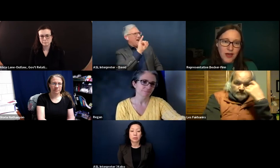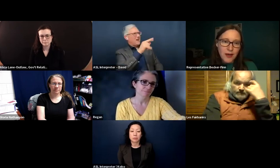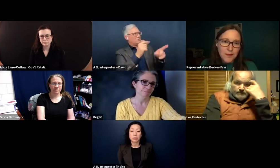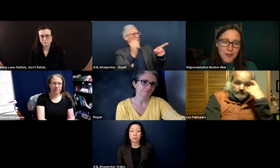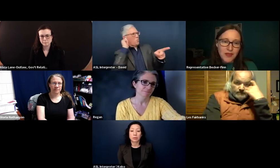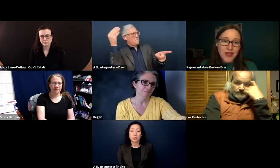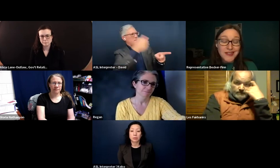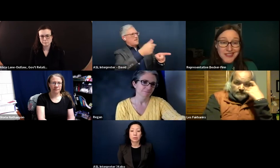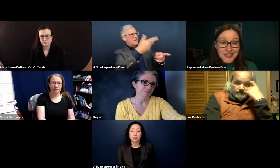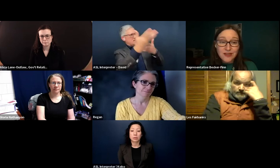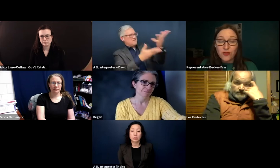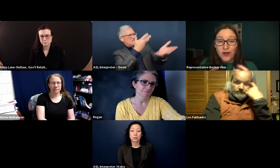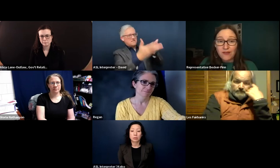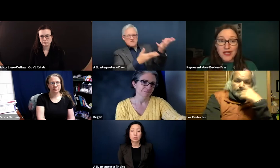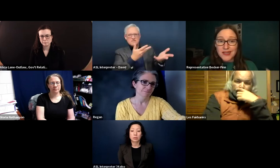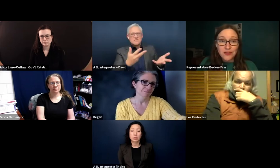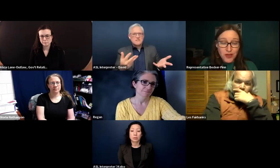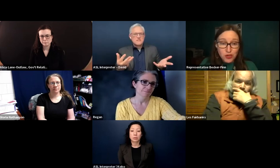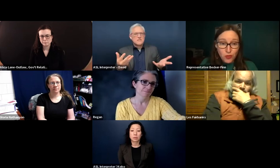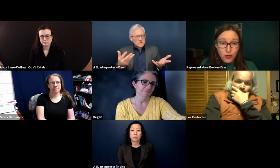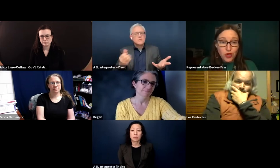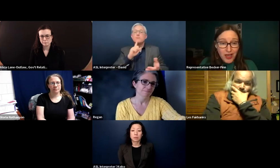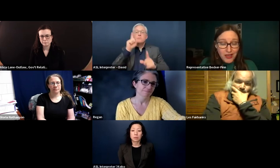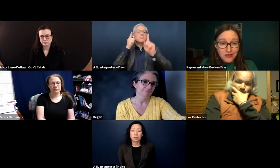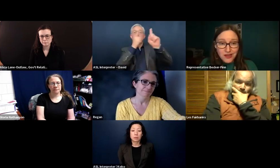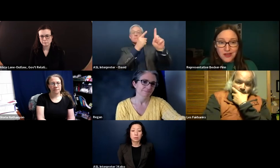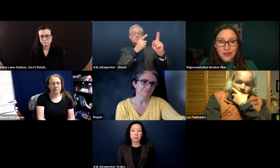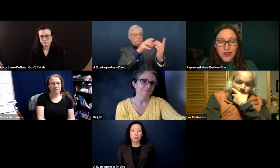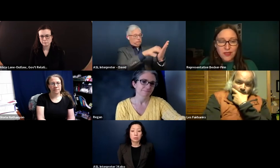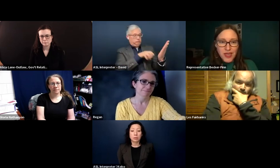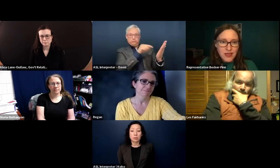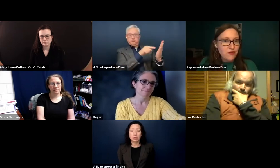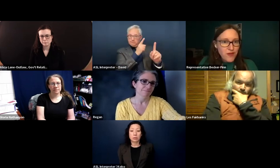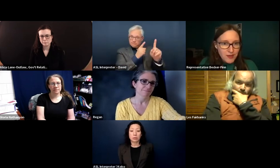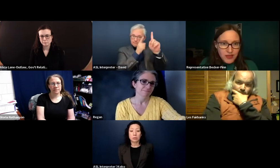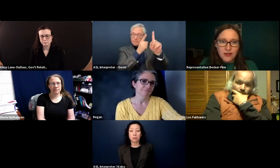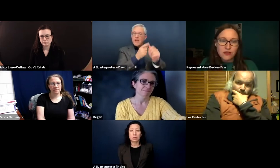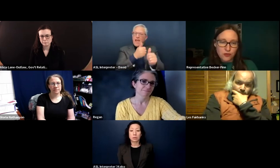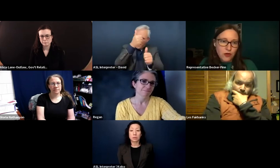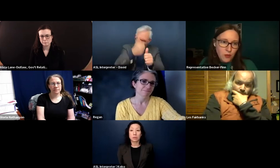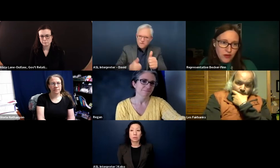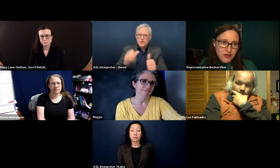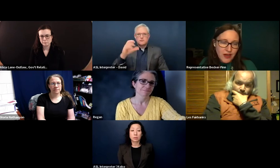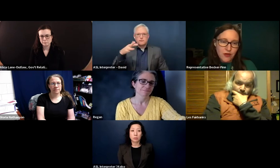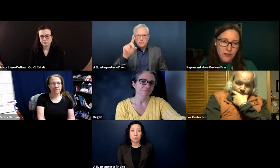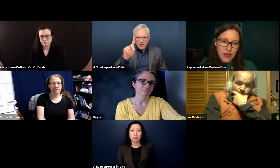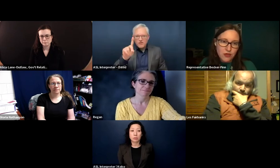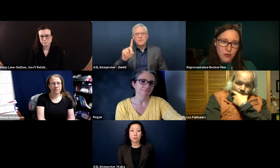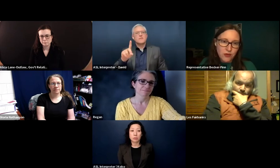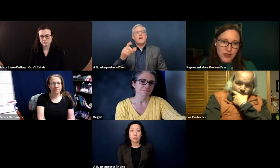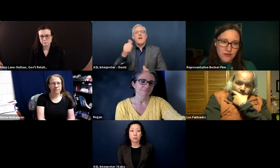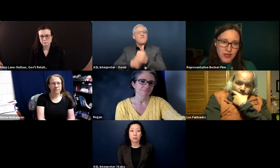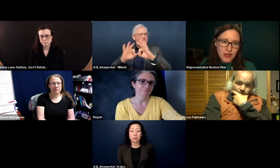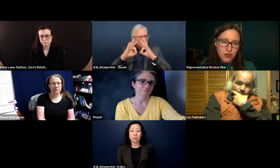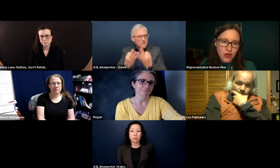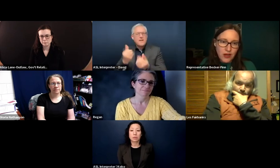think, the idea is for every individual child that the family and the school can work together to make sure